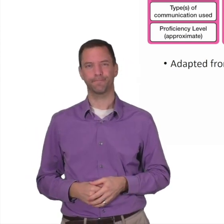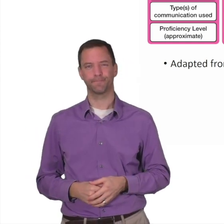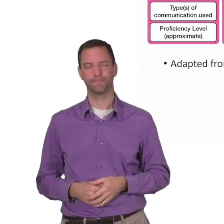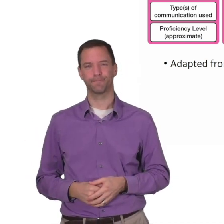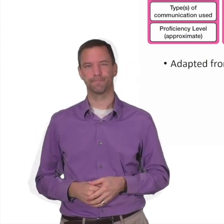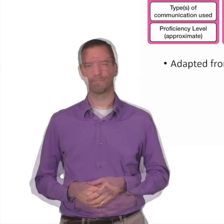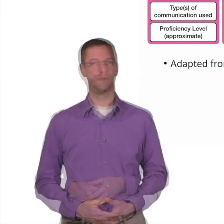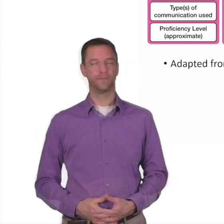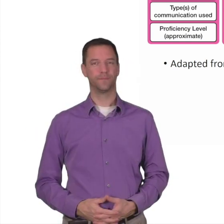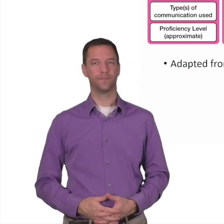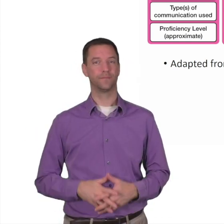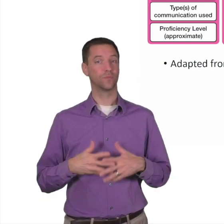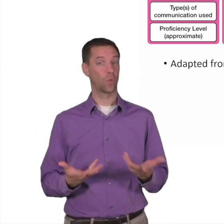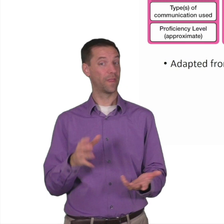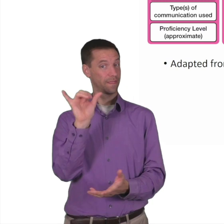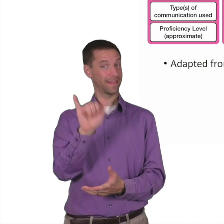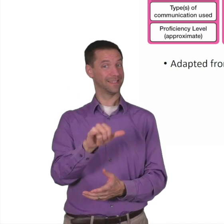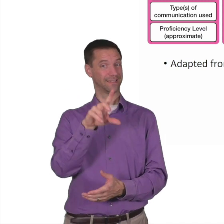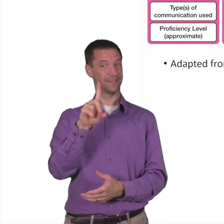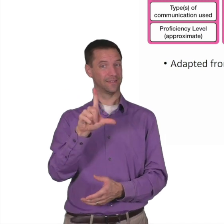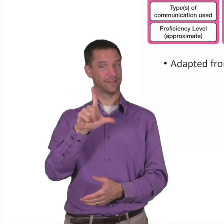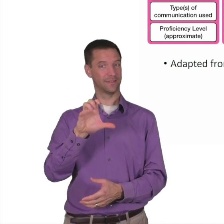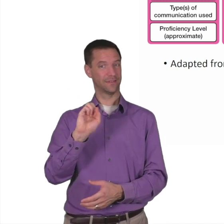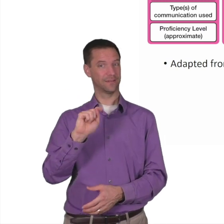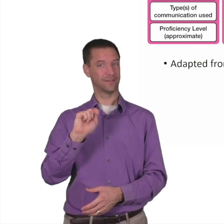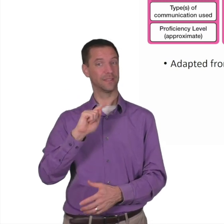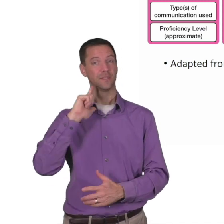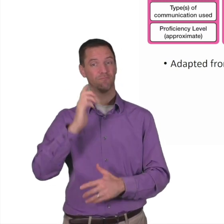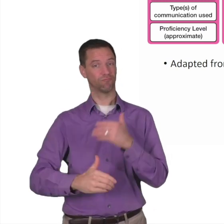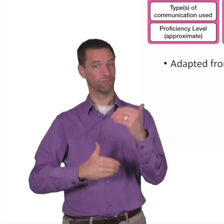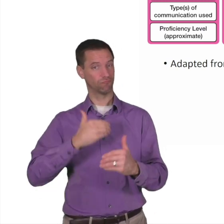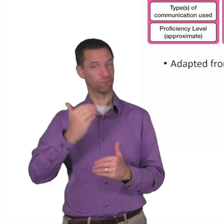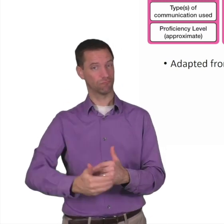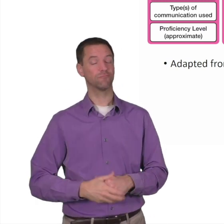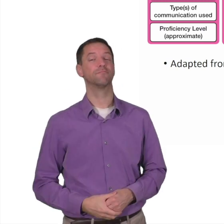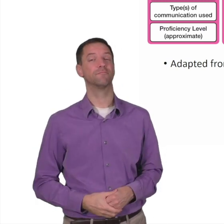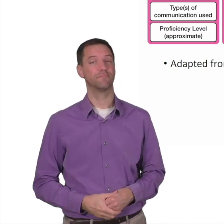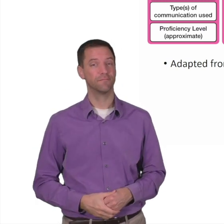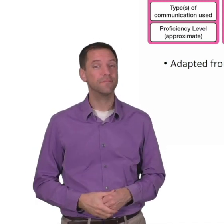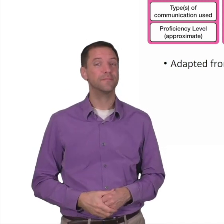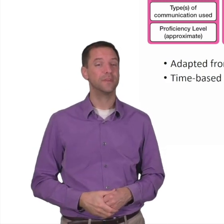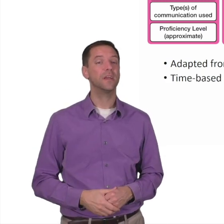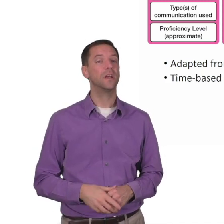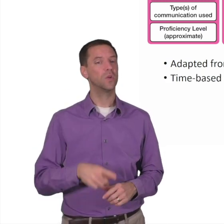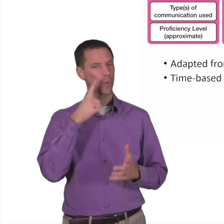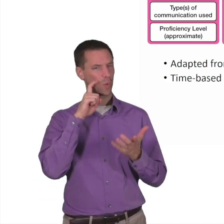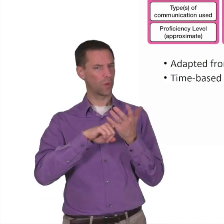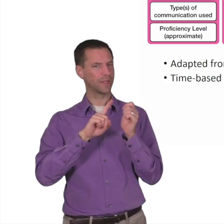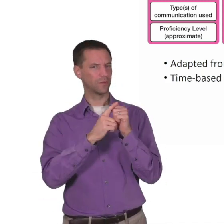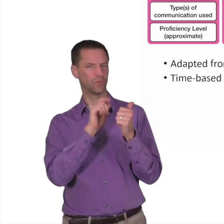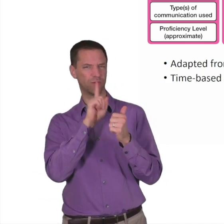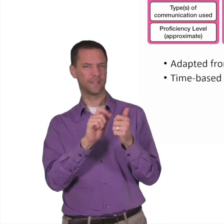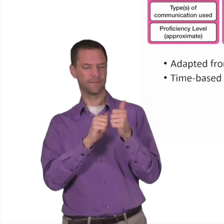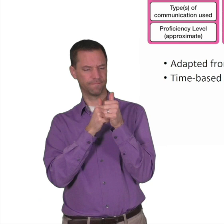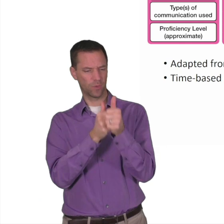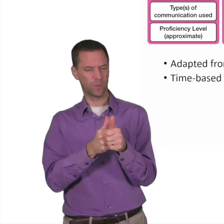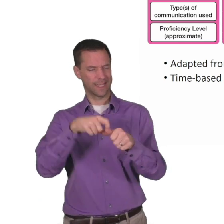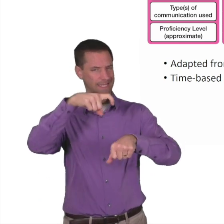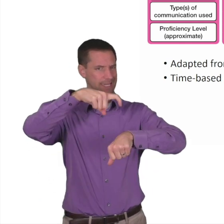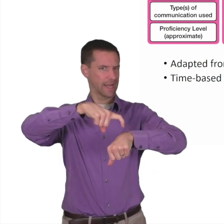audiologist to see if you might want to adjust those parental estimates. So that is the basic procedure for the D-LEAT. Note